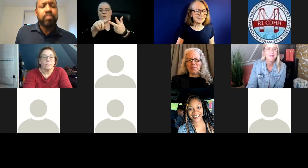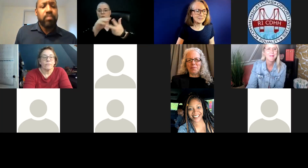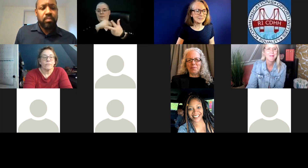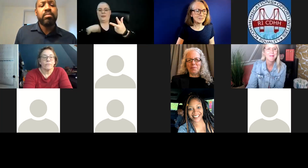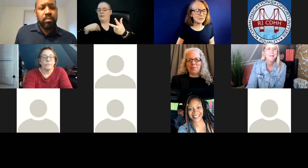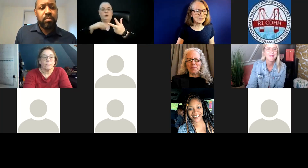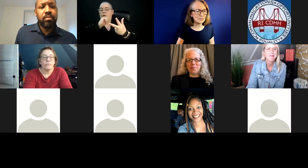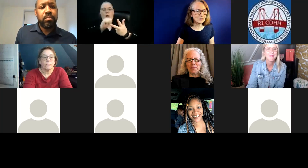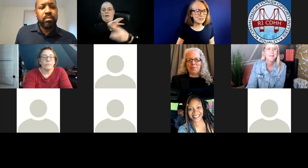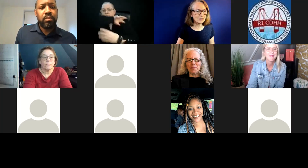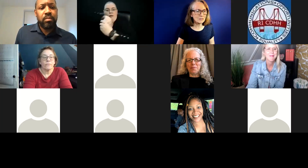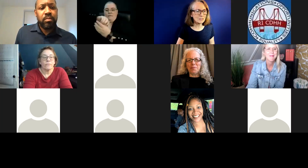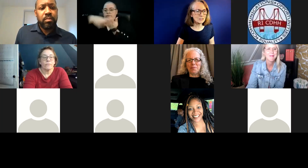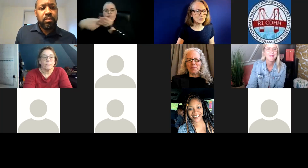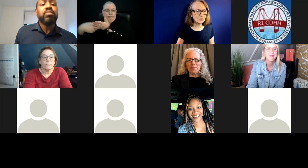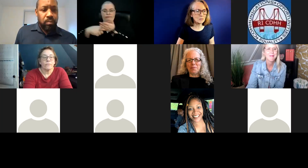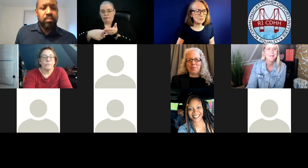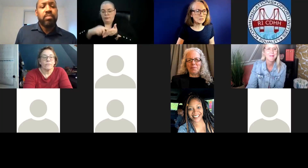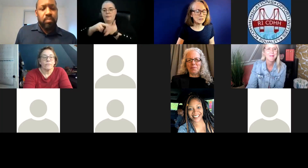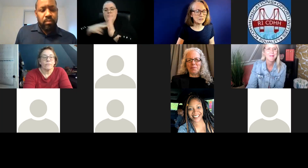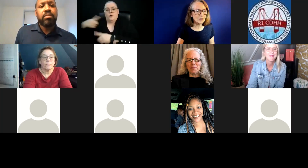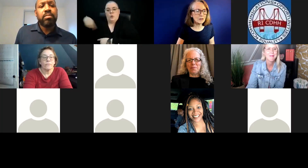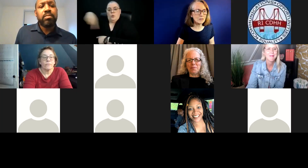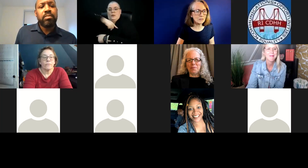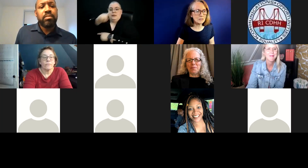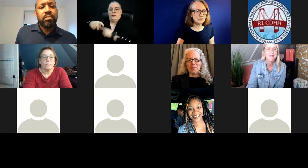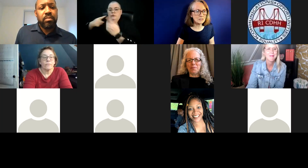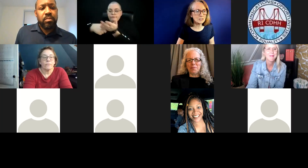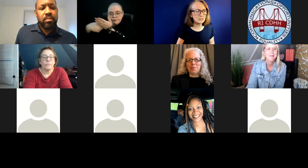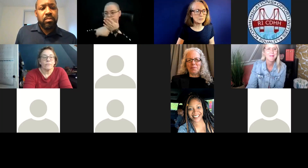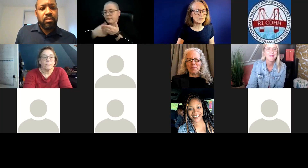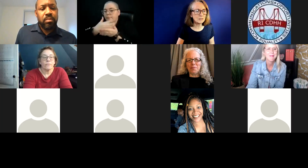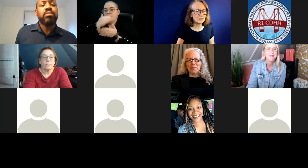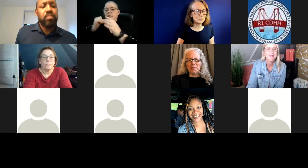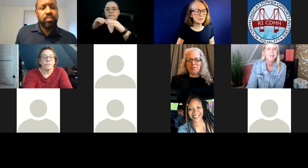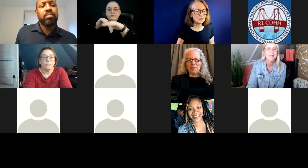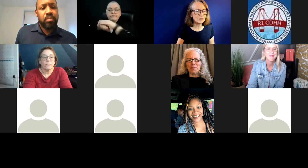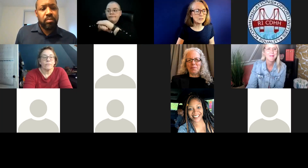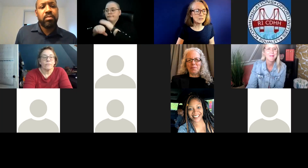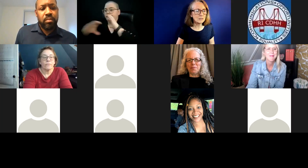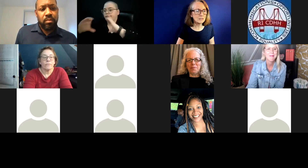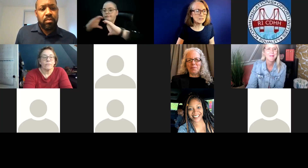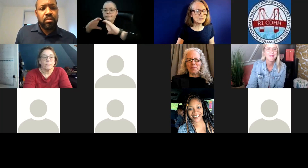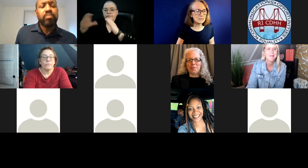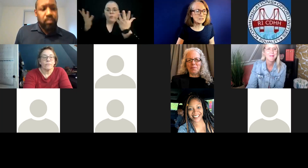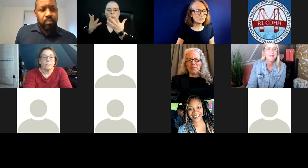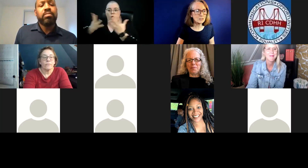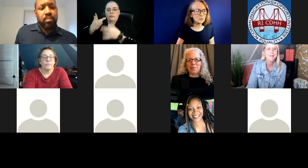The whole, and also the ex officio members, like they're not involved in the discussion, meaning that we would need to discuss the best way to